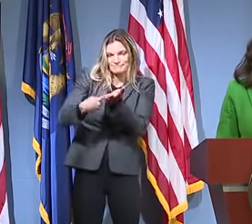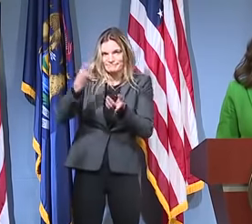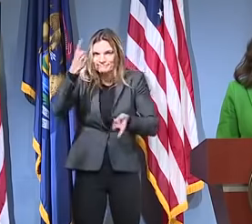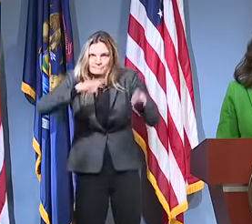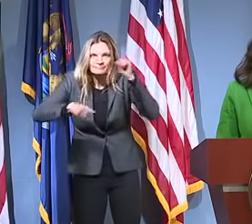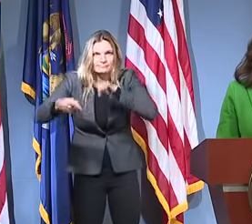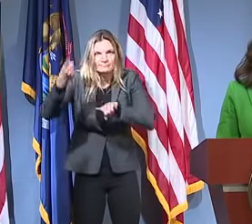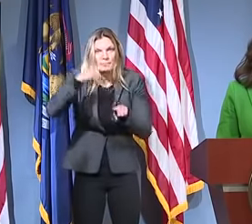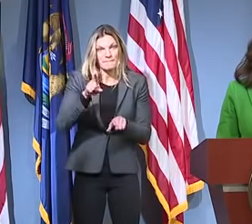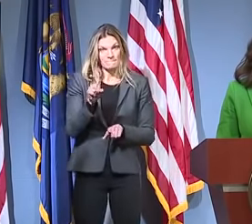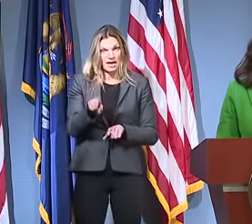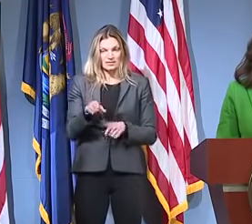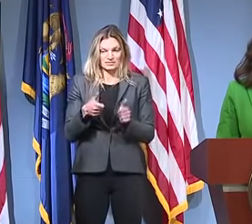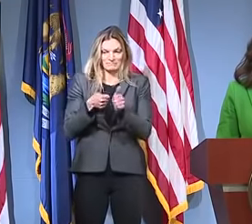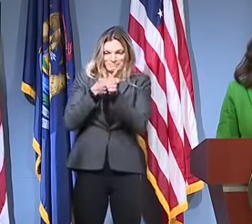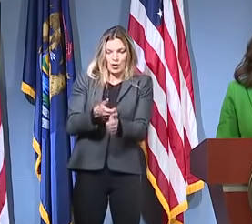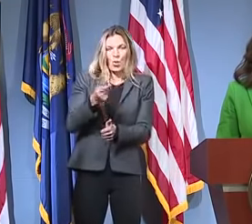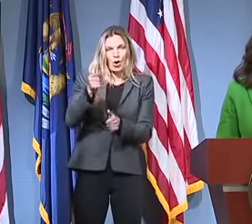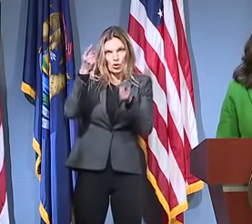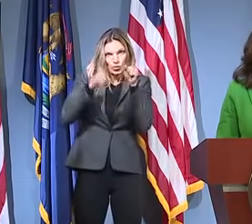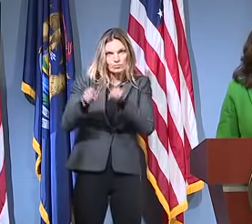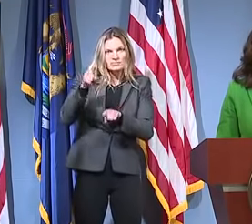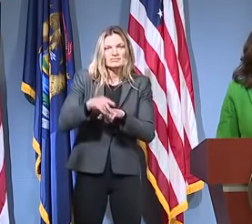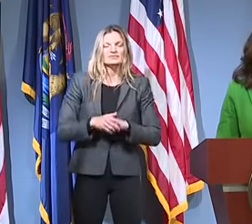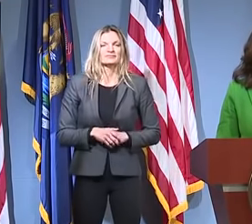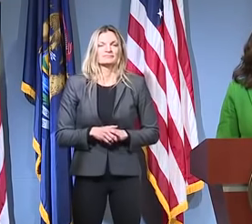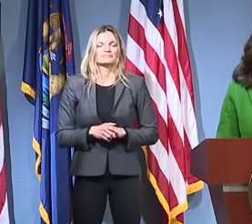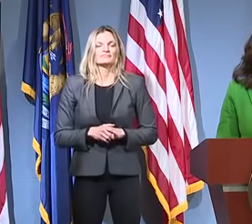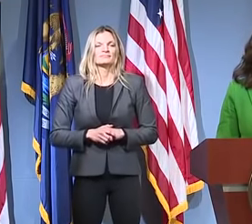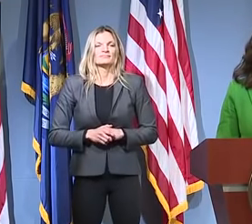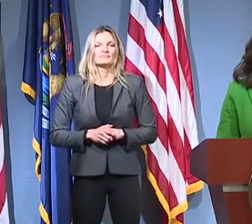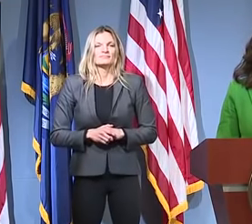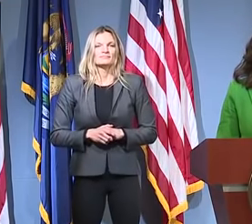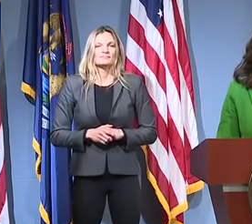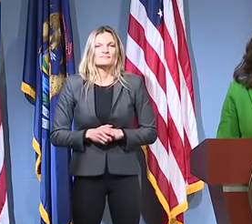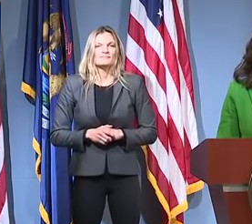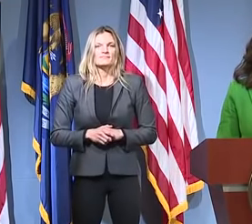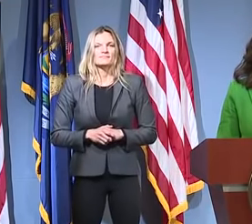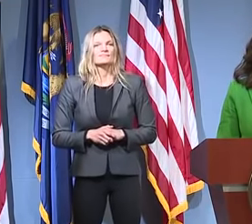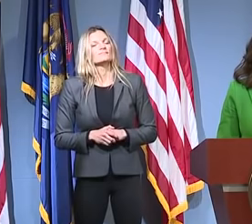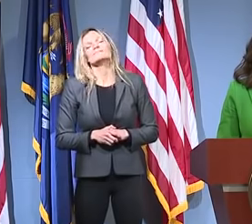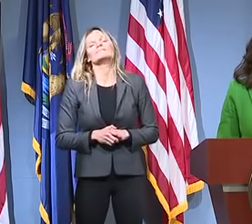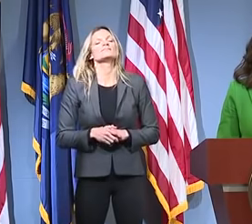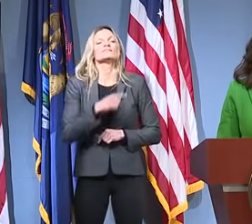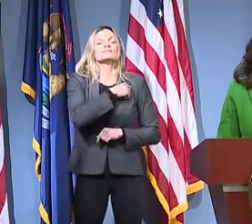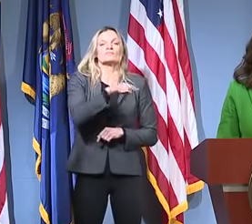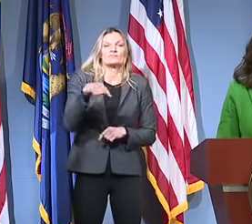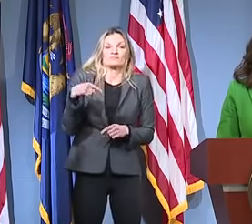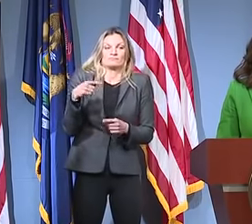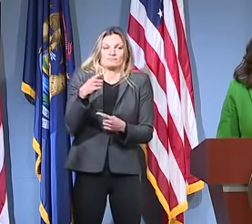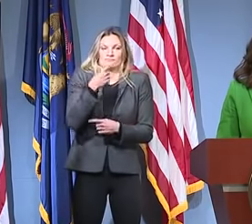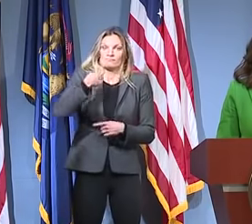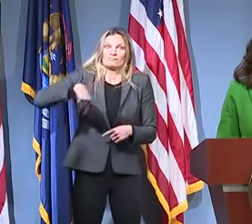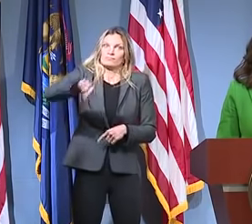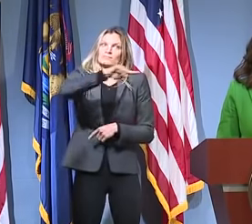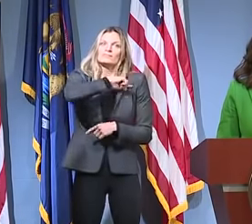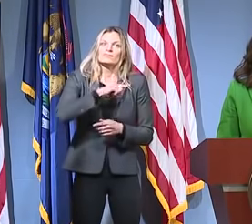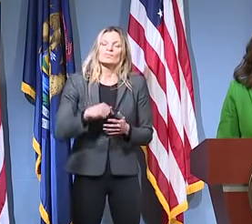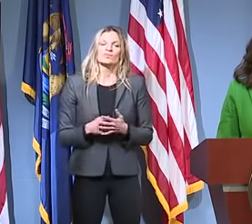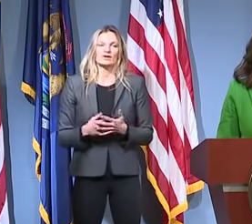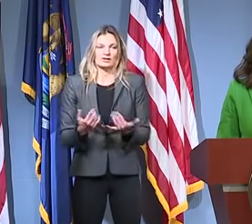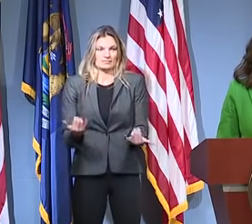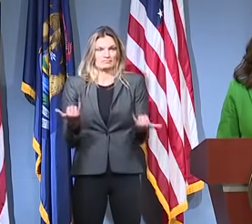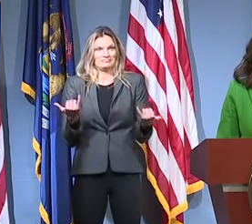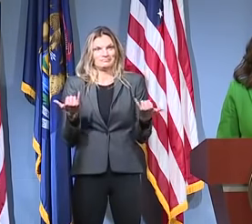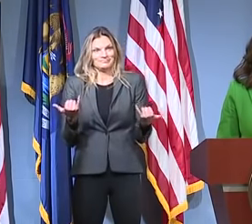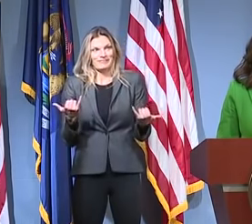uphold those agreements, and that's really important. I'd also add that, we are, I think, in the